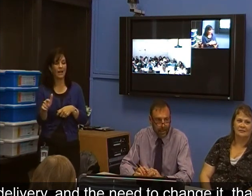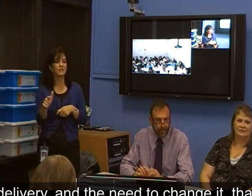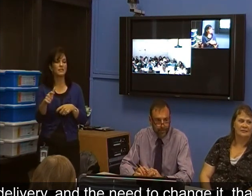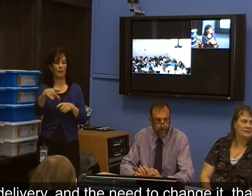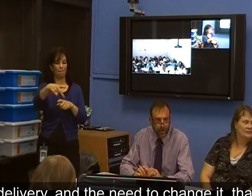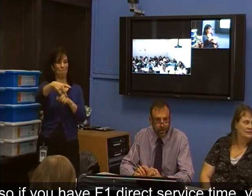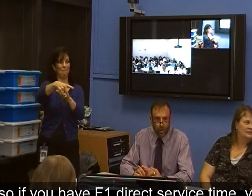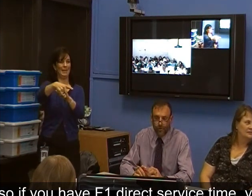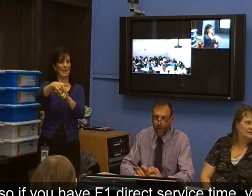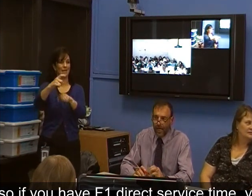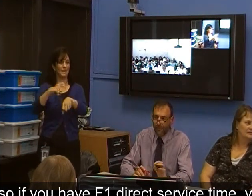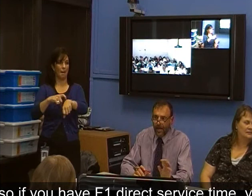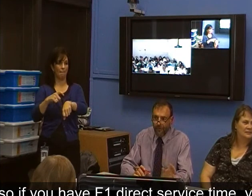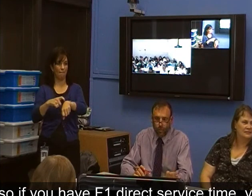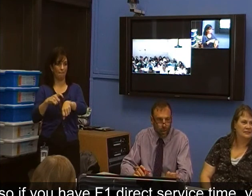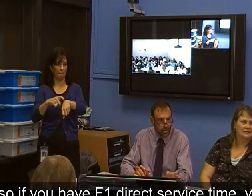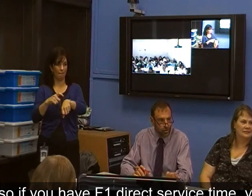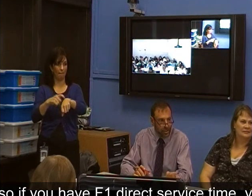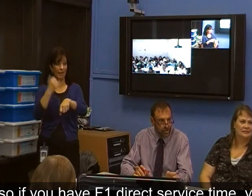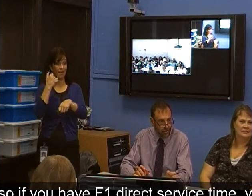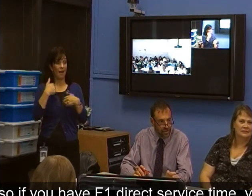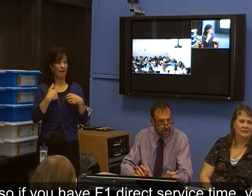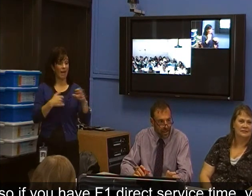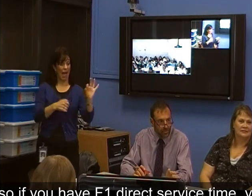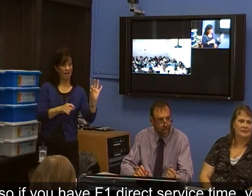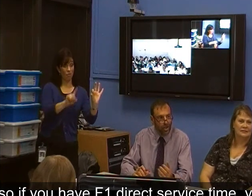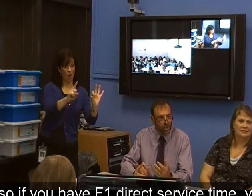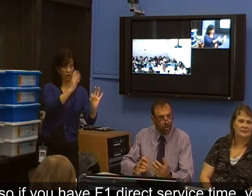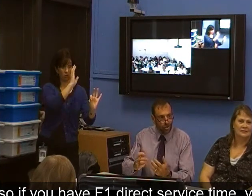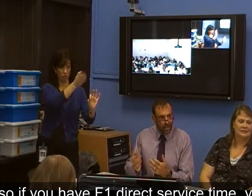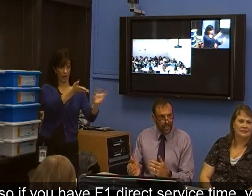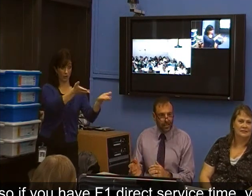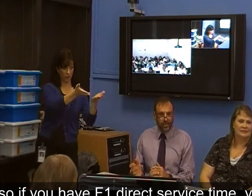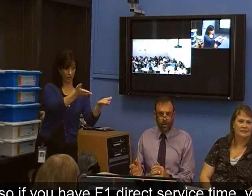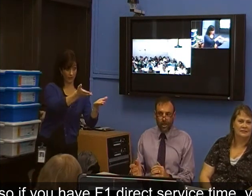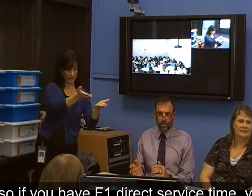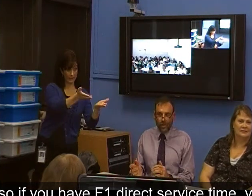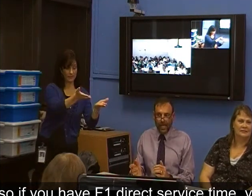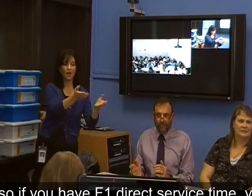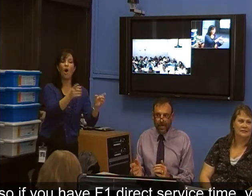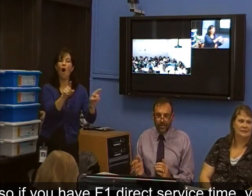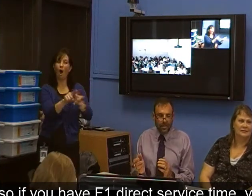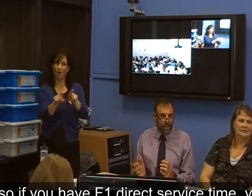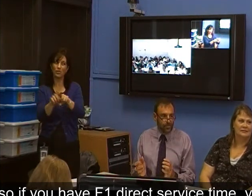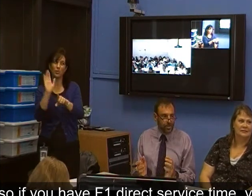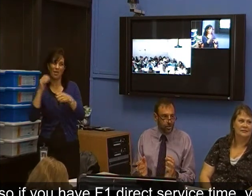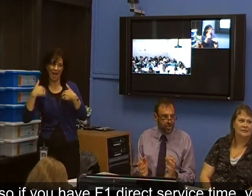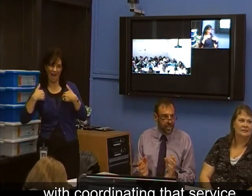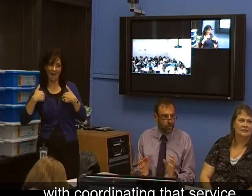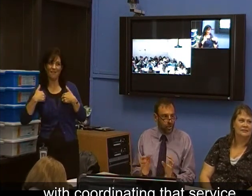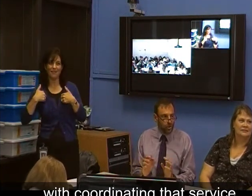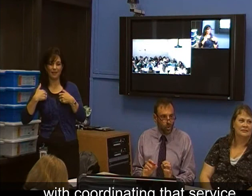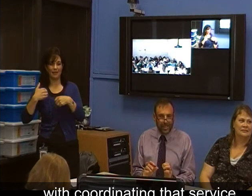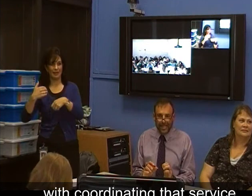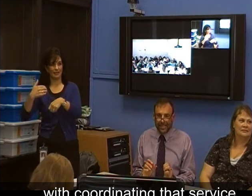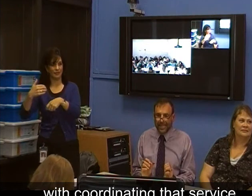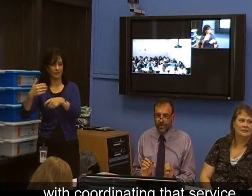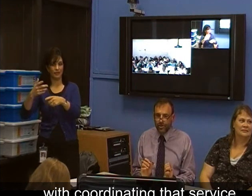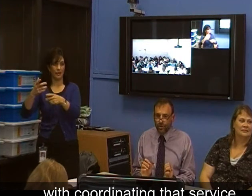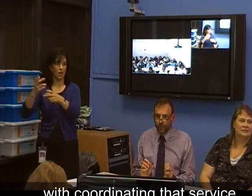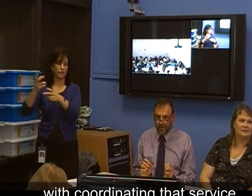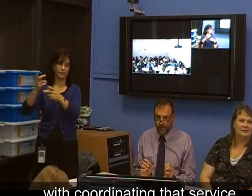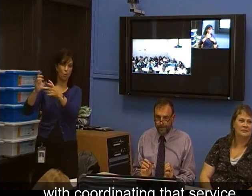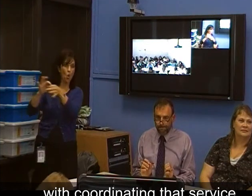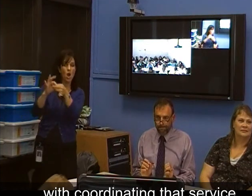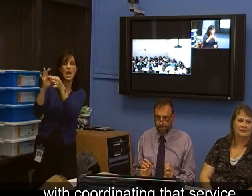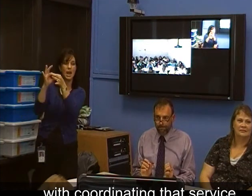time. So if you have F1 direct service time, you're likely to also have that time associated with coordinating that